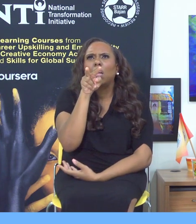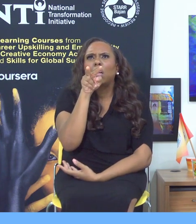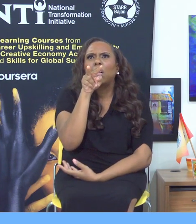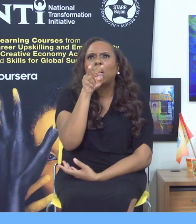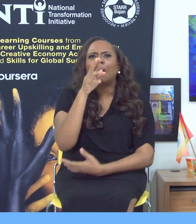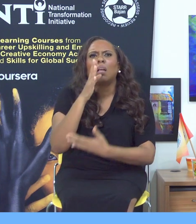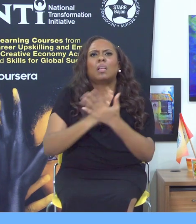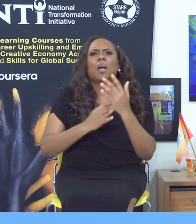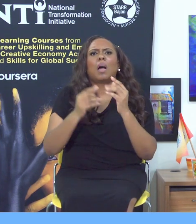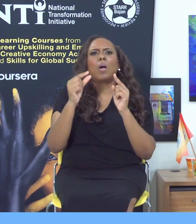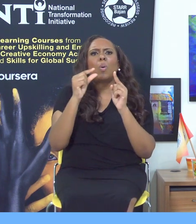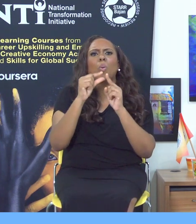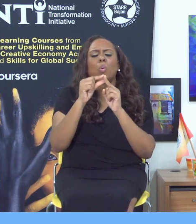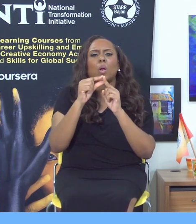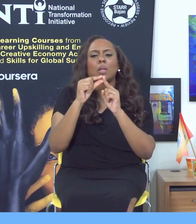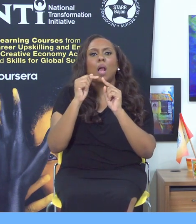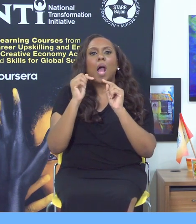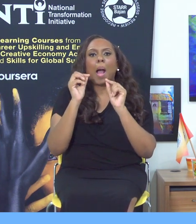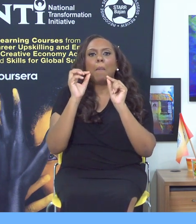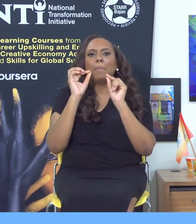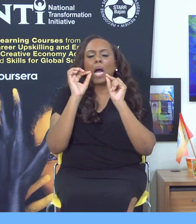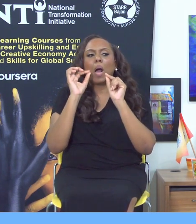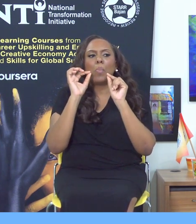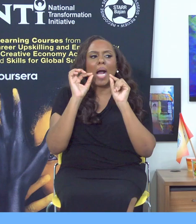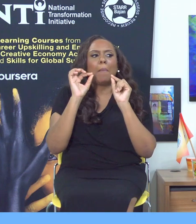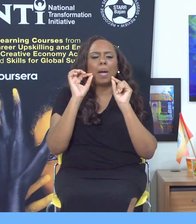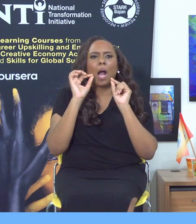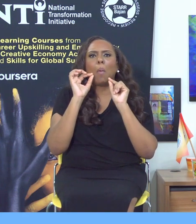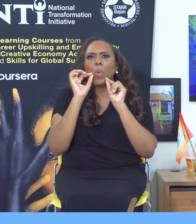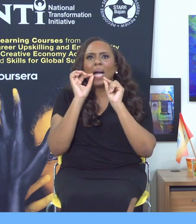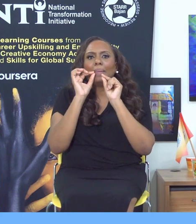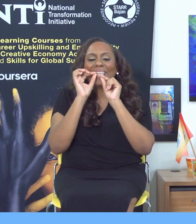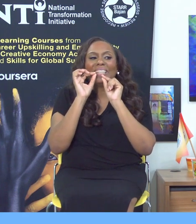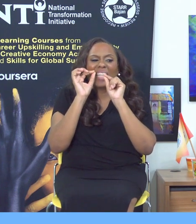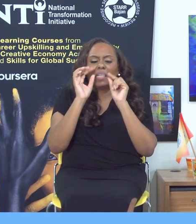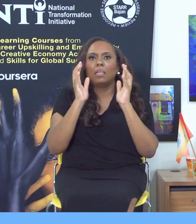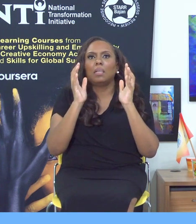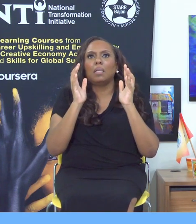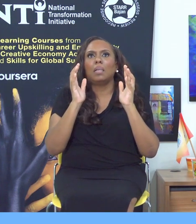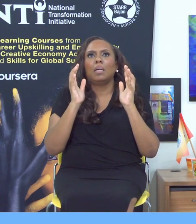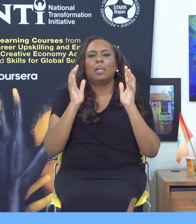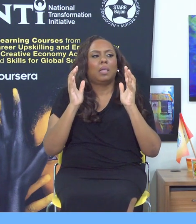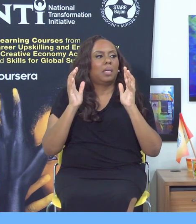pronounce certain words in English than the lip. You know, like for example,